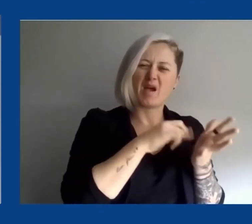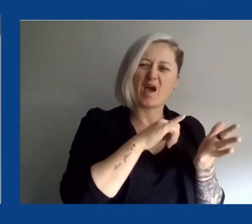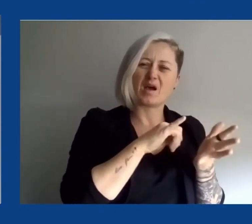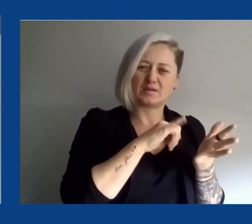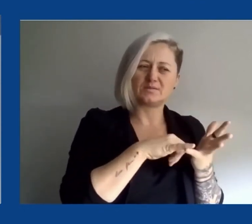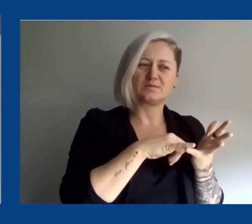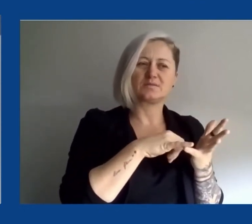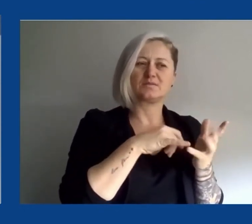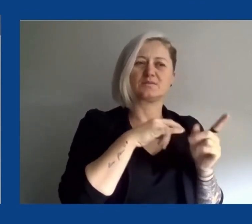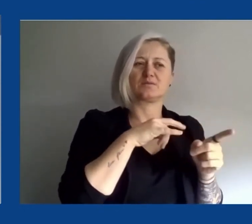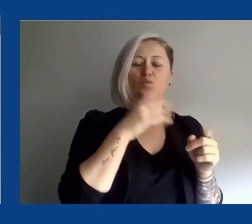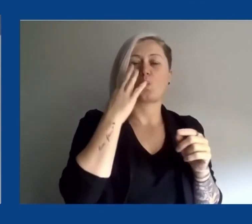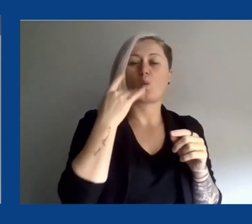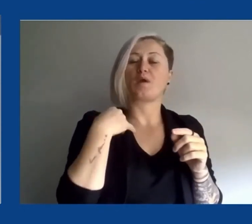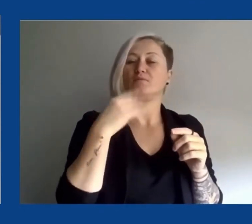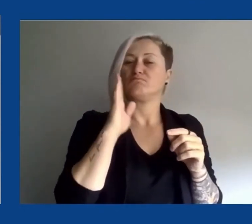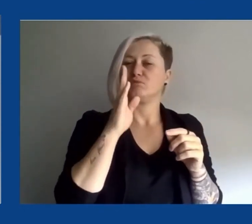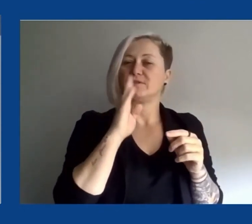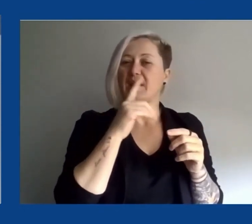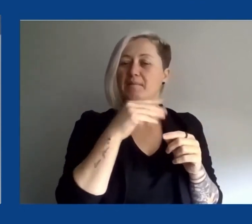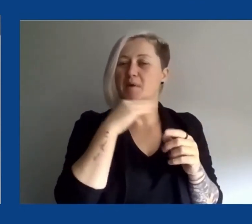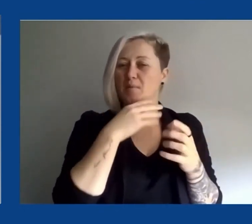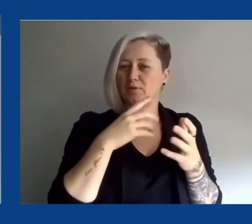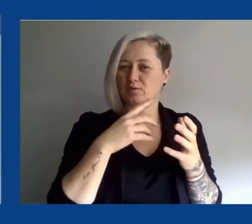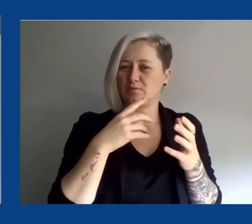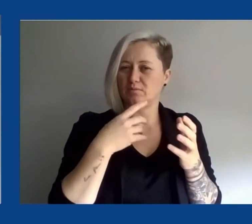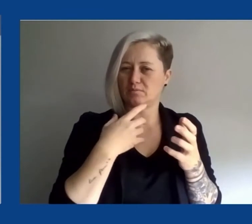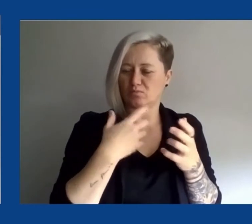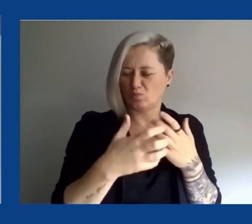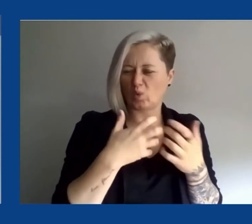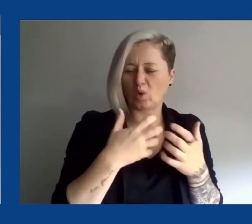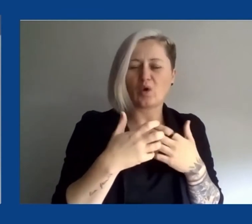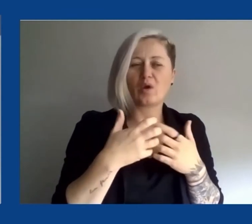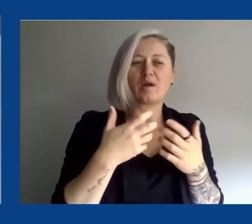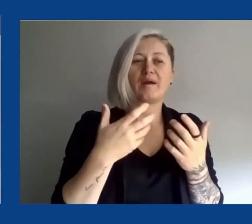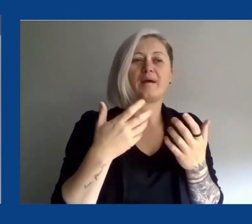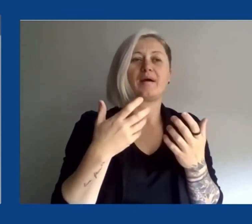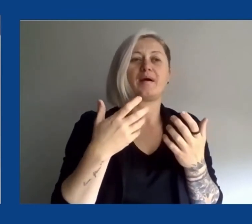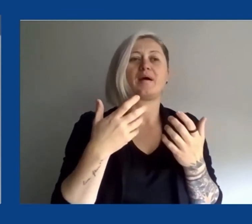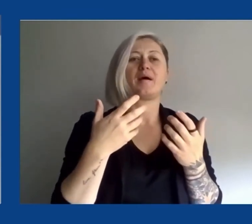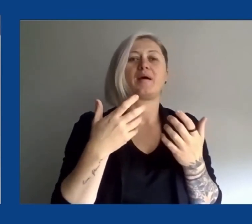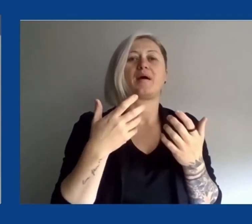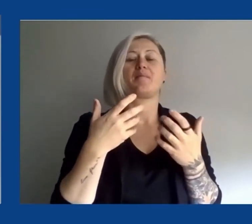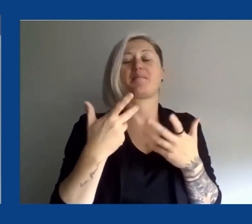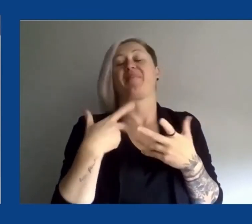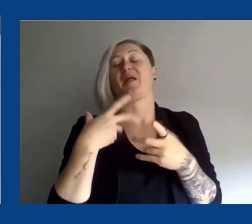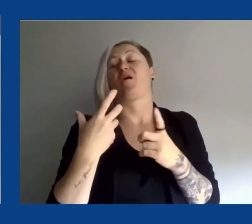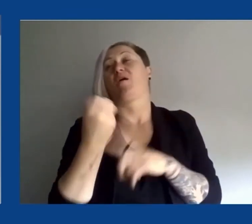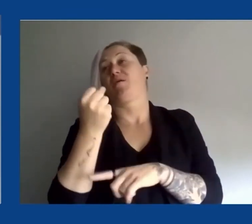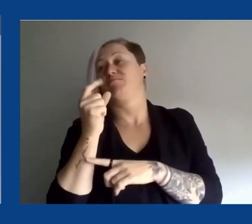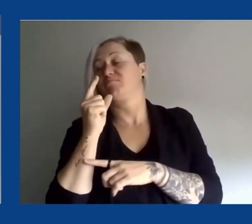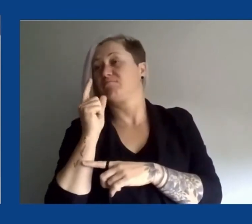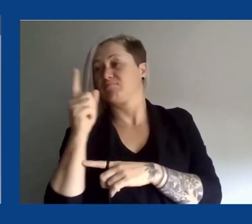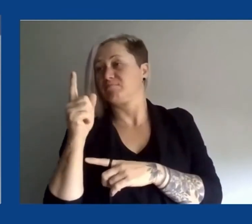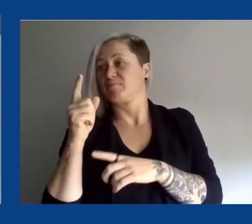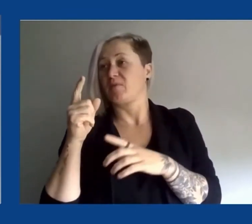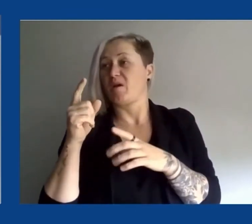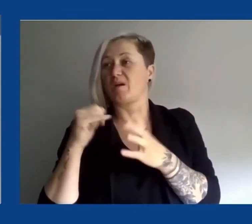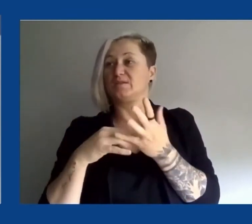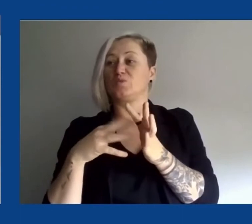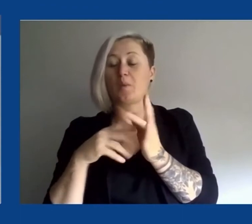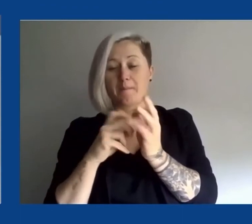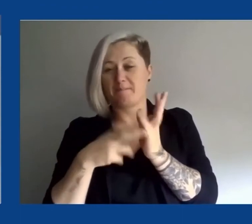presentation at Melbourne Uni, but somehow I got a position over at Swinburne, and that's where